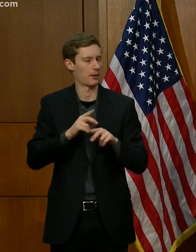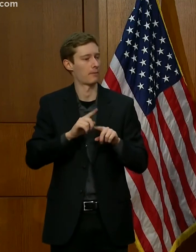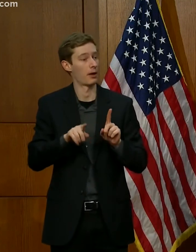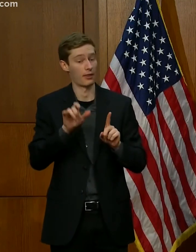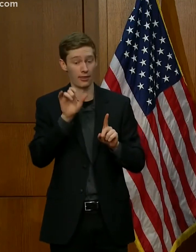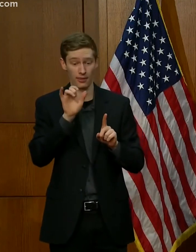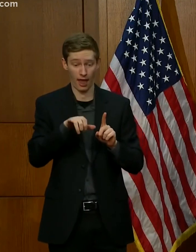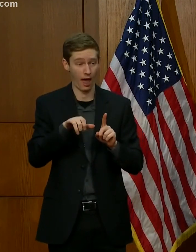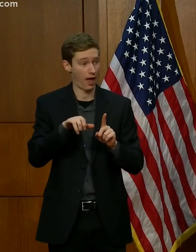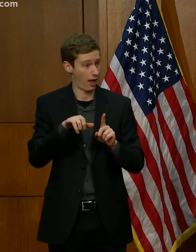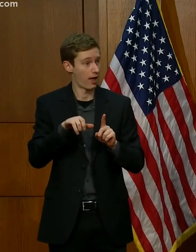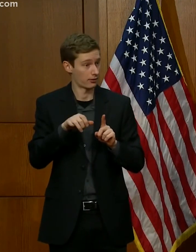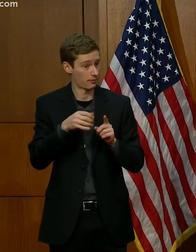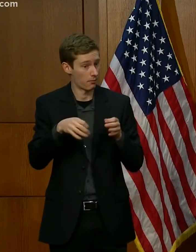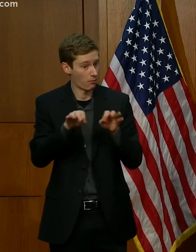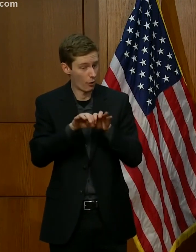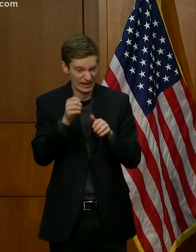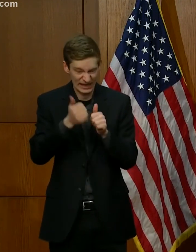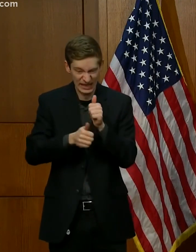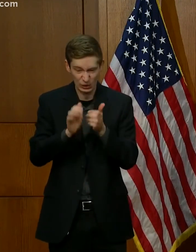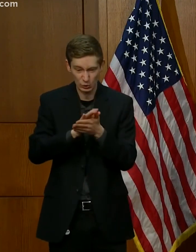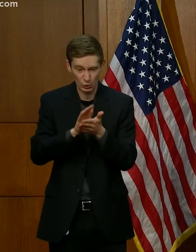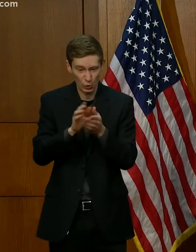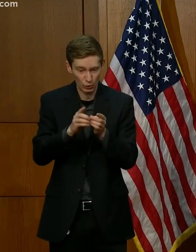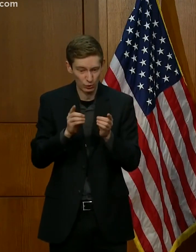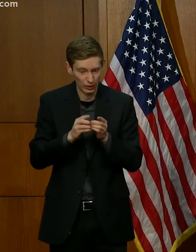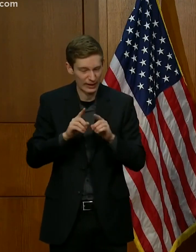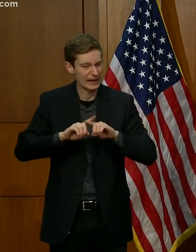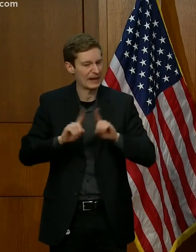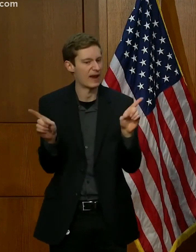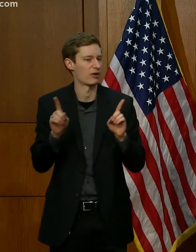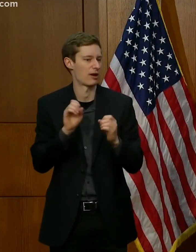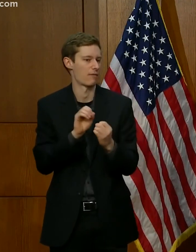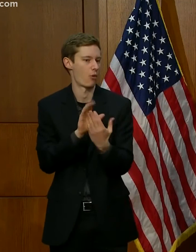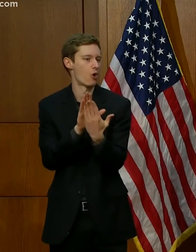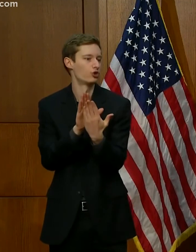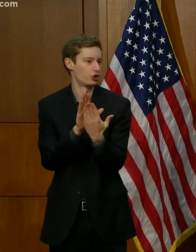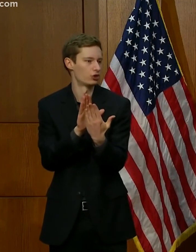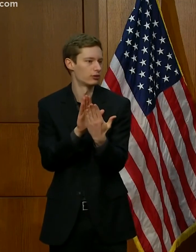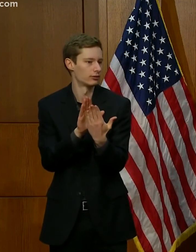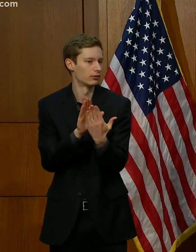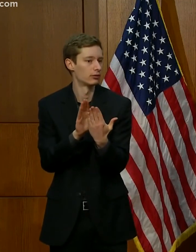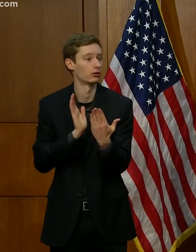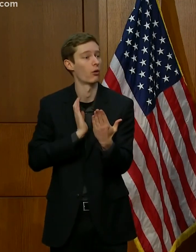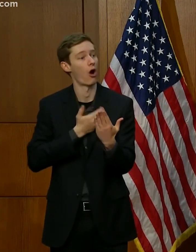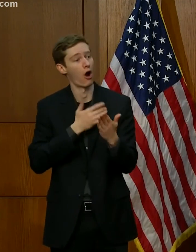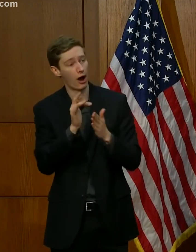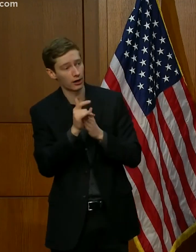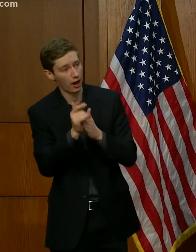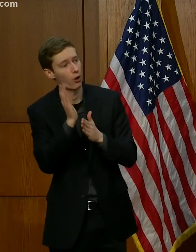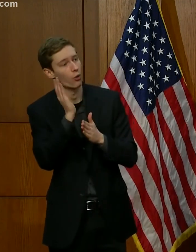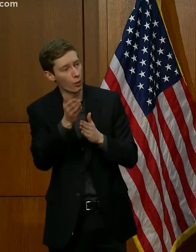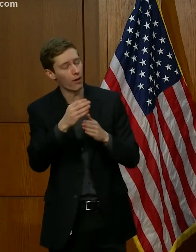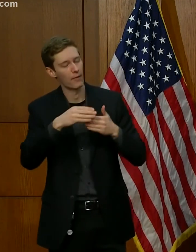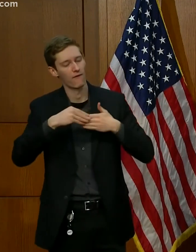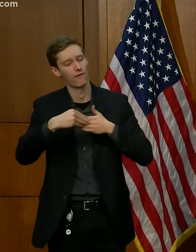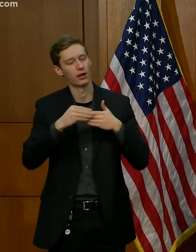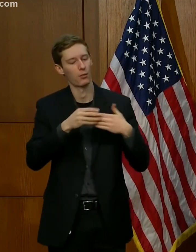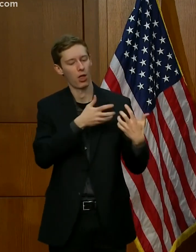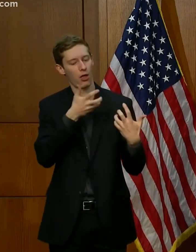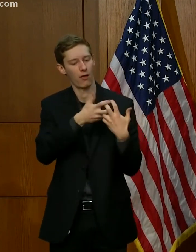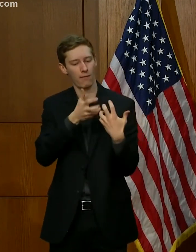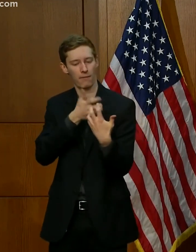every school division situation is different with the way that they've navigated the pandemic, and our guidance will be flexible enough to help them all think through each of the ways that